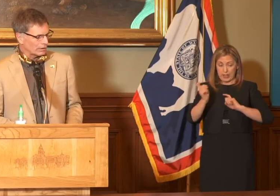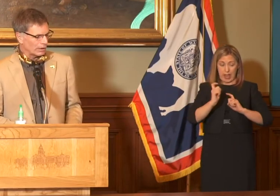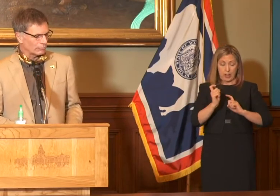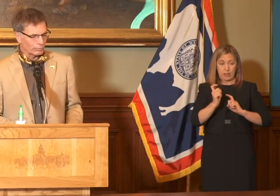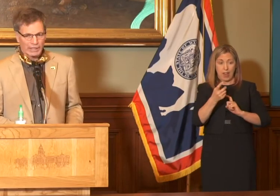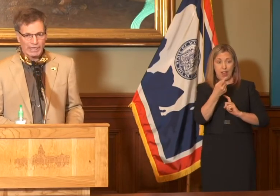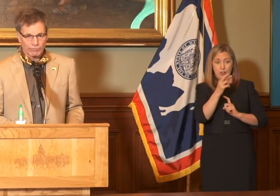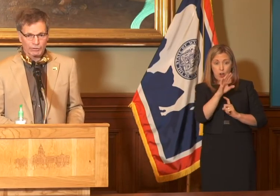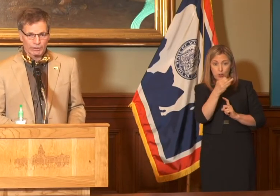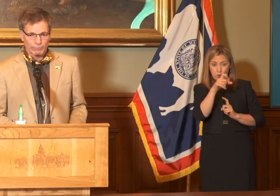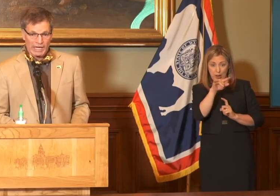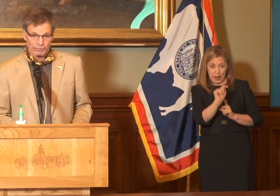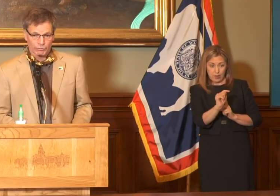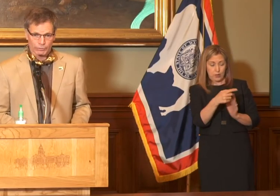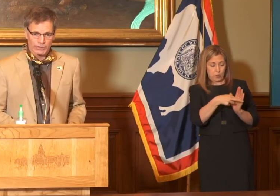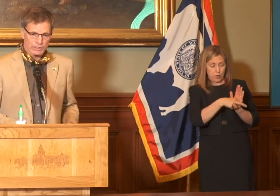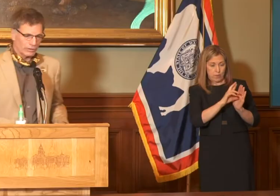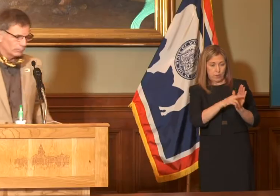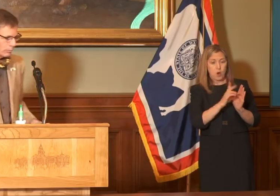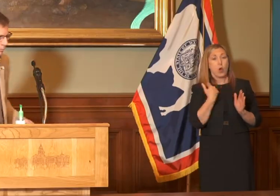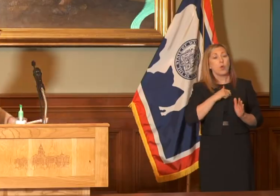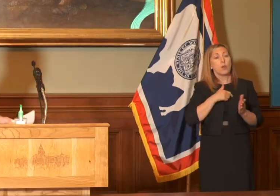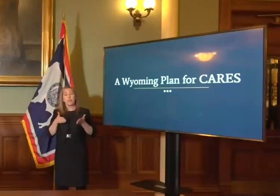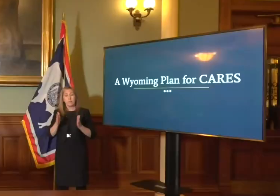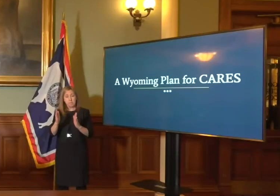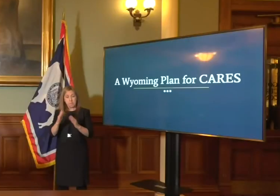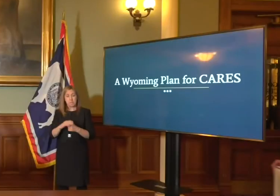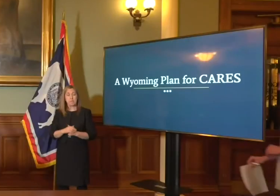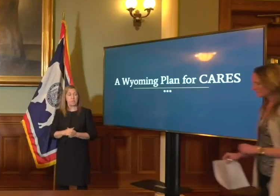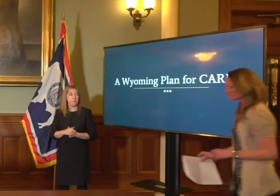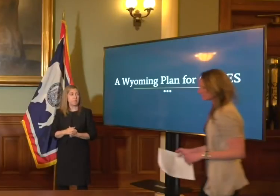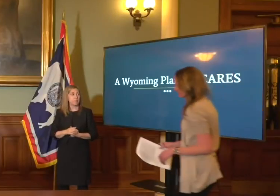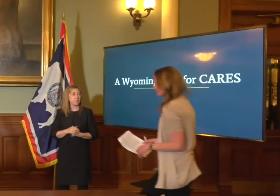them, we have a path forward. So,